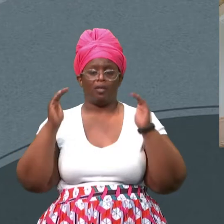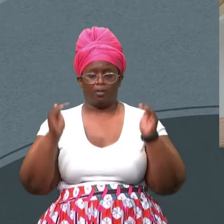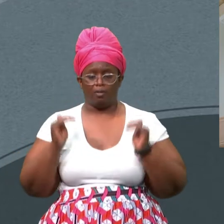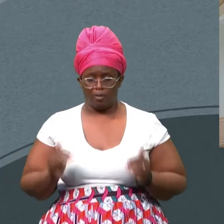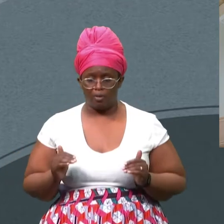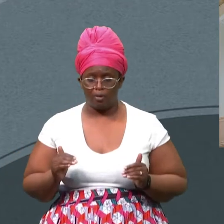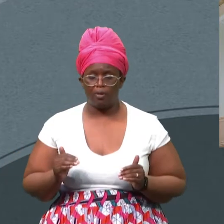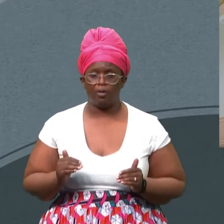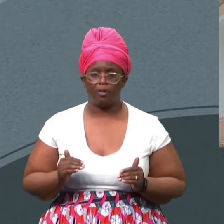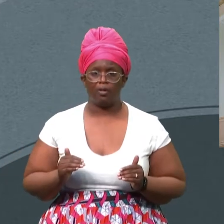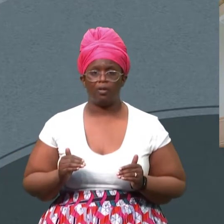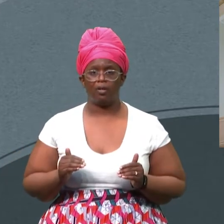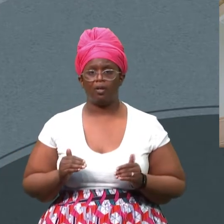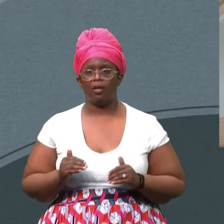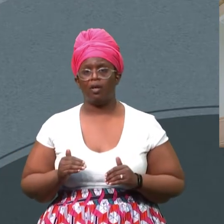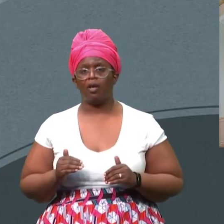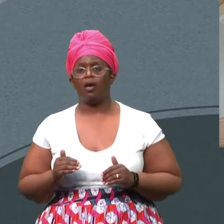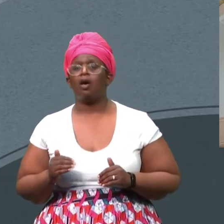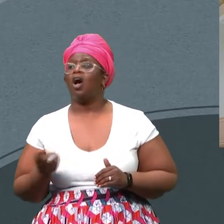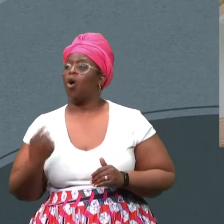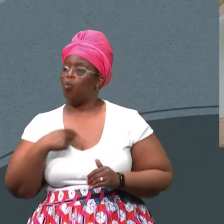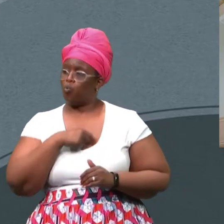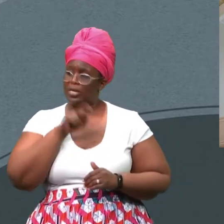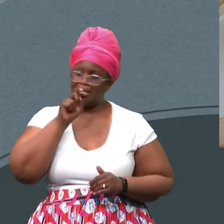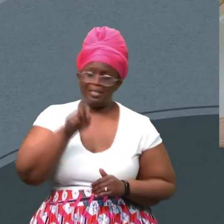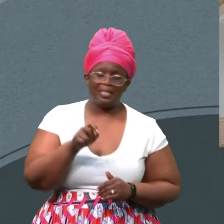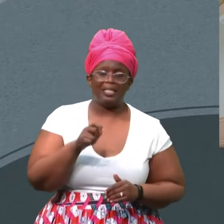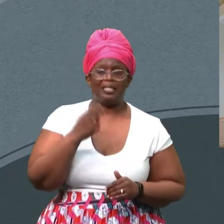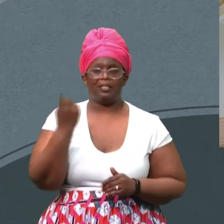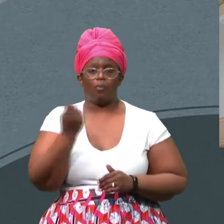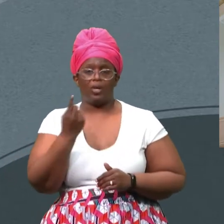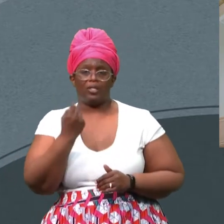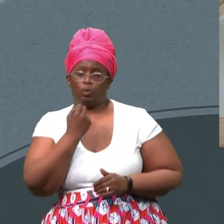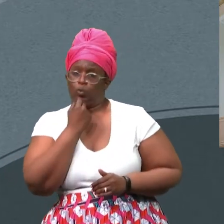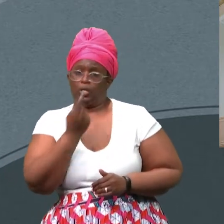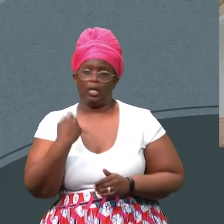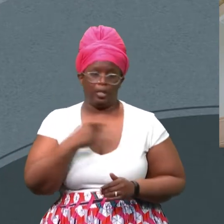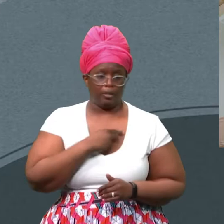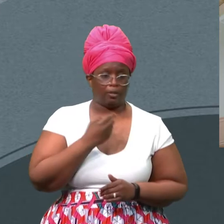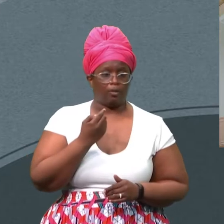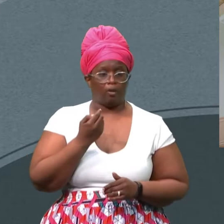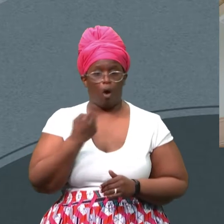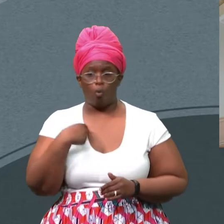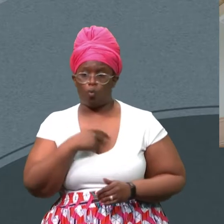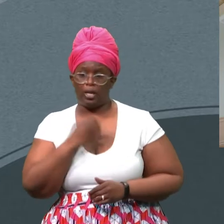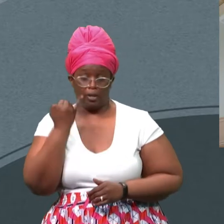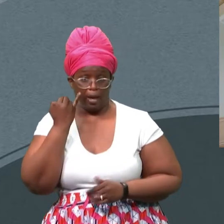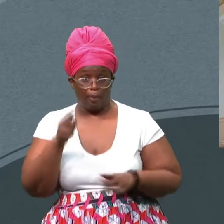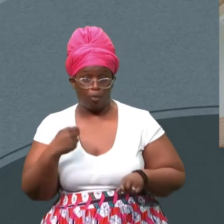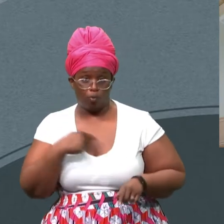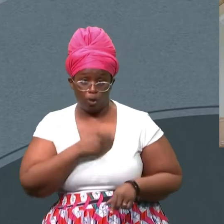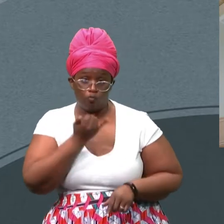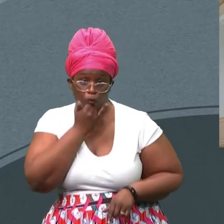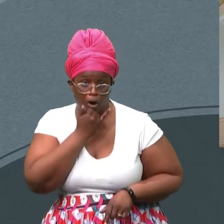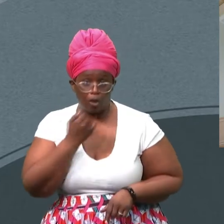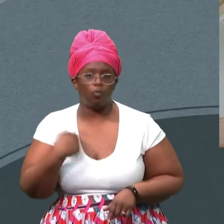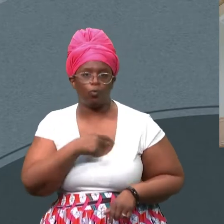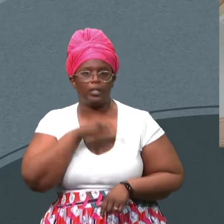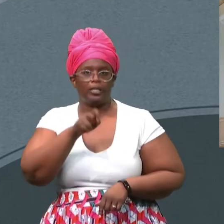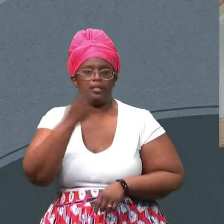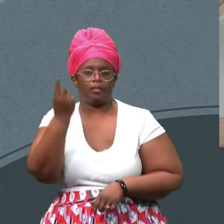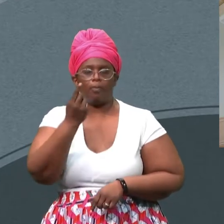me accountable for what's in me. Oh, God, this is a good word. And where my mamas